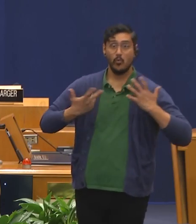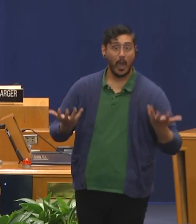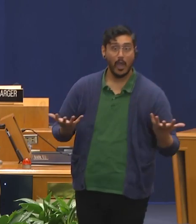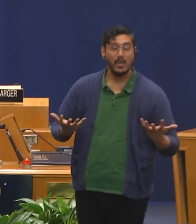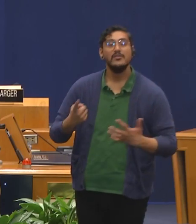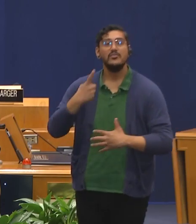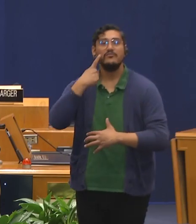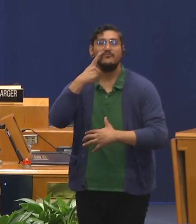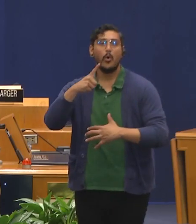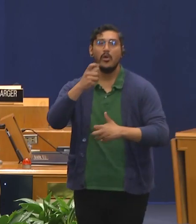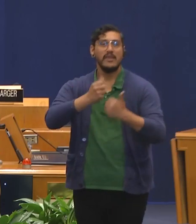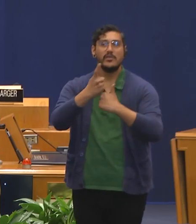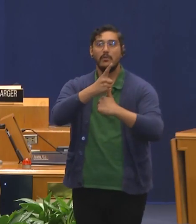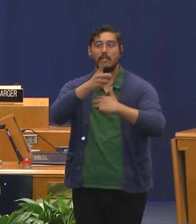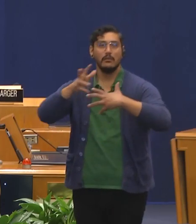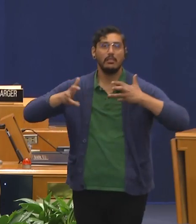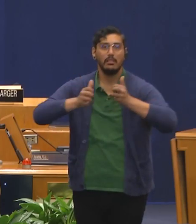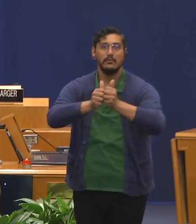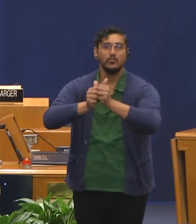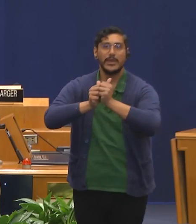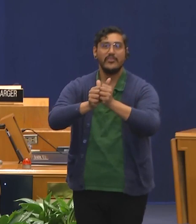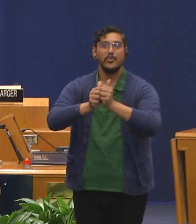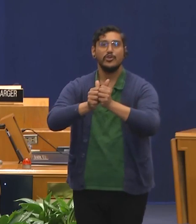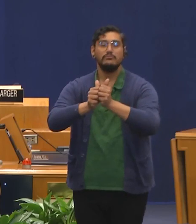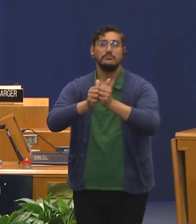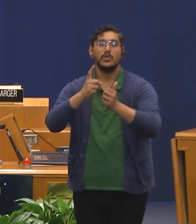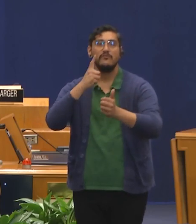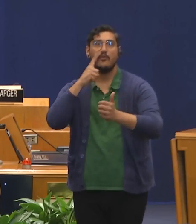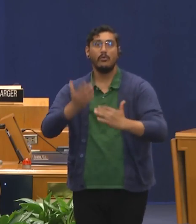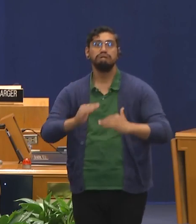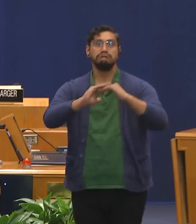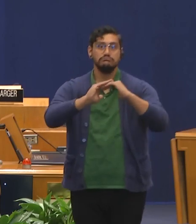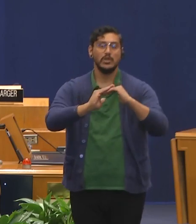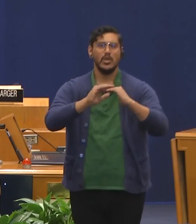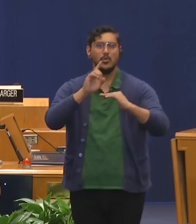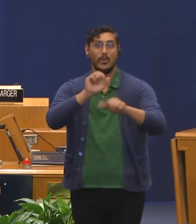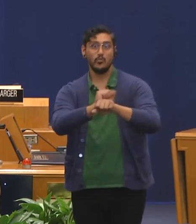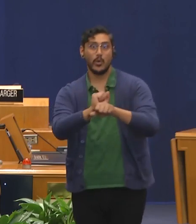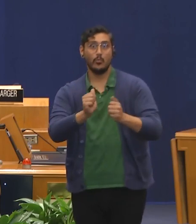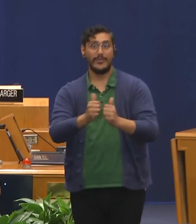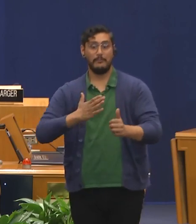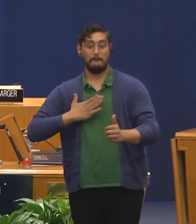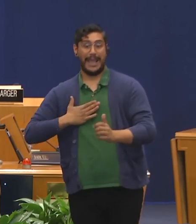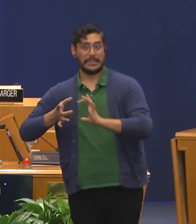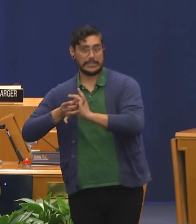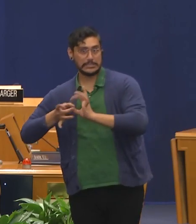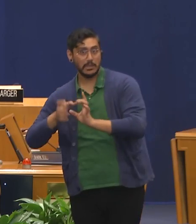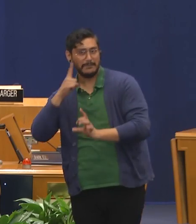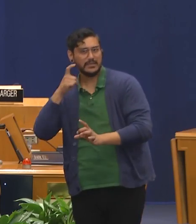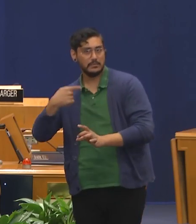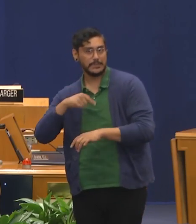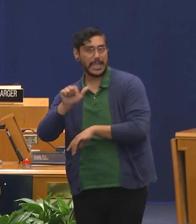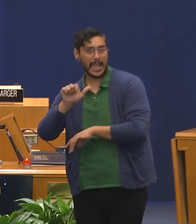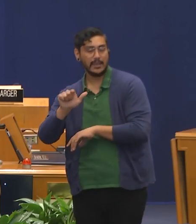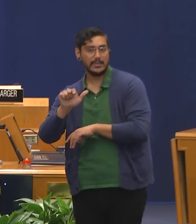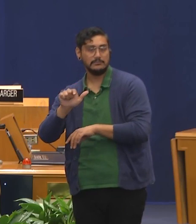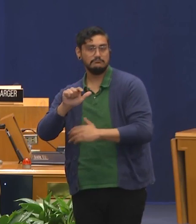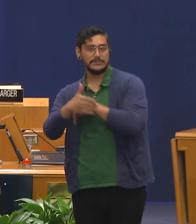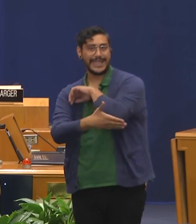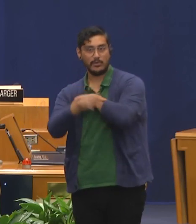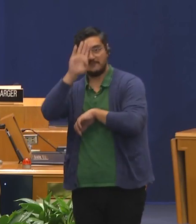together and assist them with scaling it up and really trying to work what connections I have, since we serve in LA County Fire 58 of